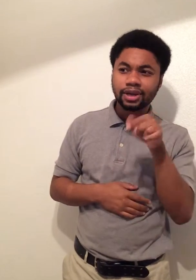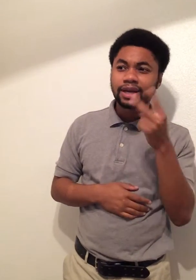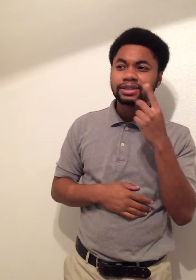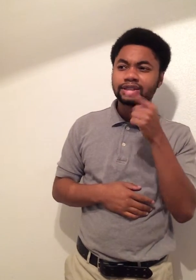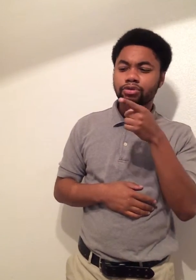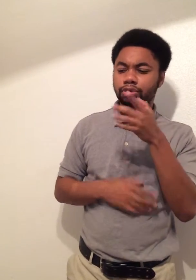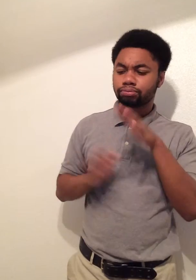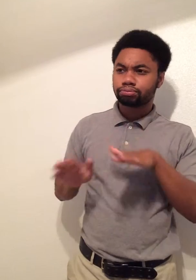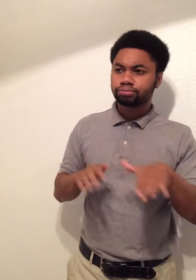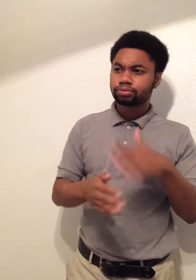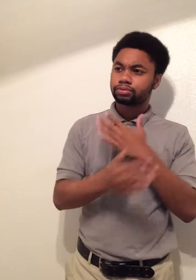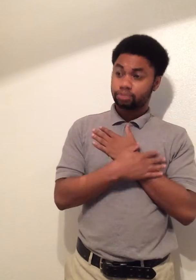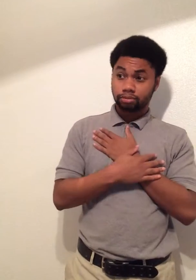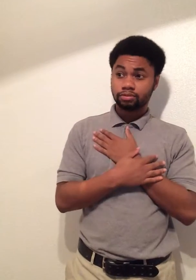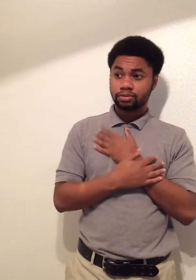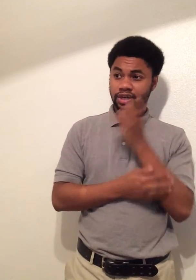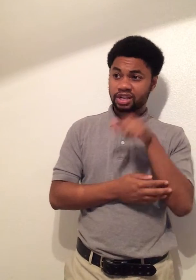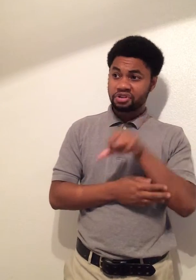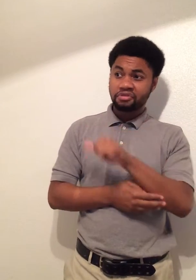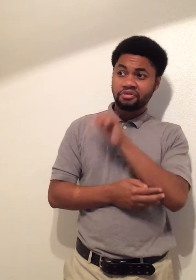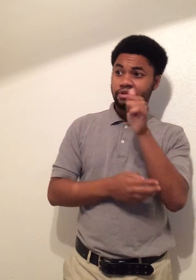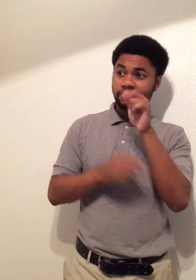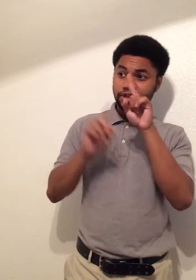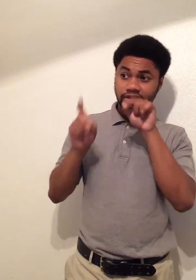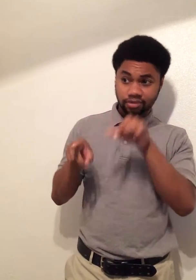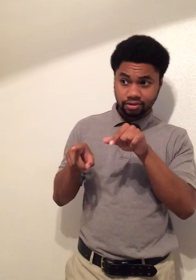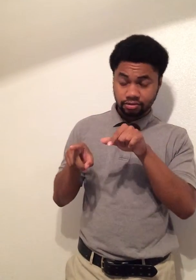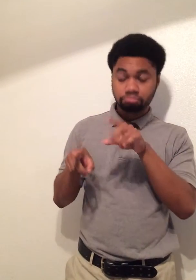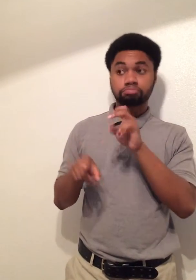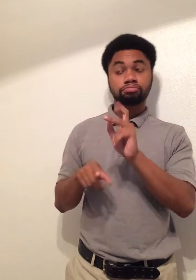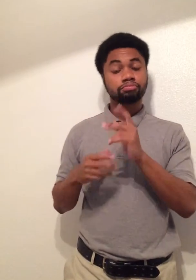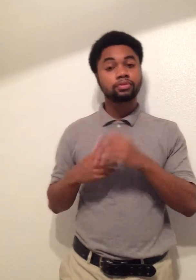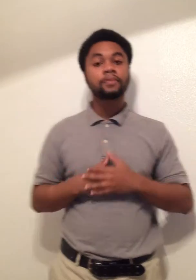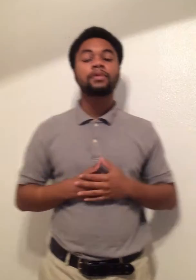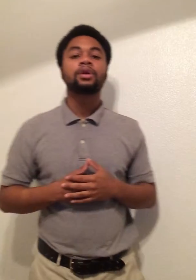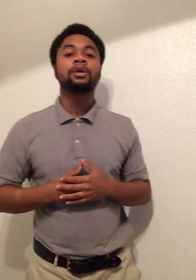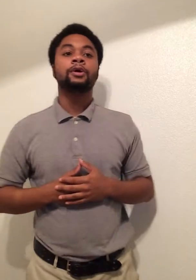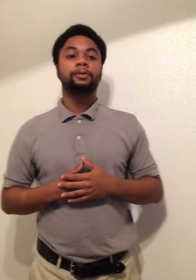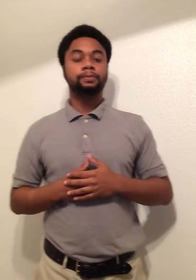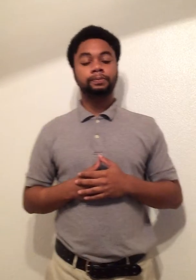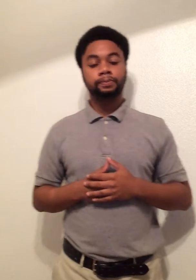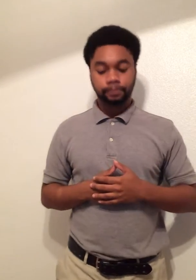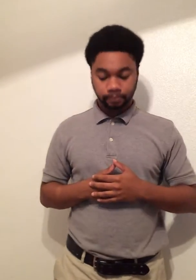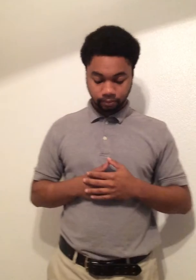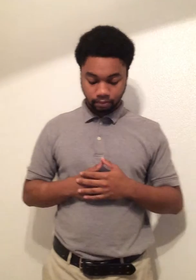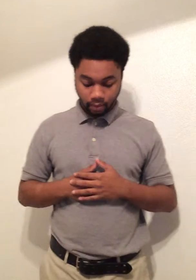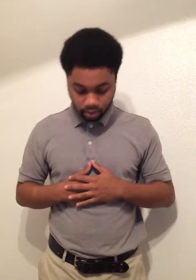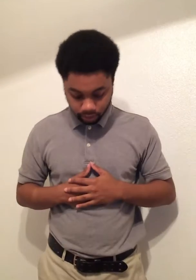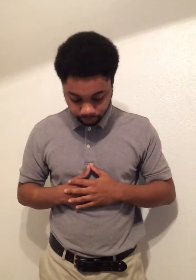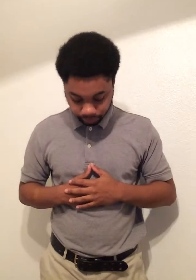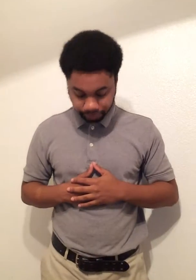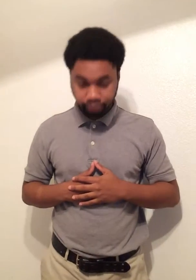Alright? This one bothered me a lot because a lot of you missed it. Your fractions